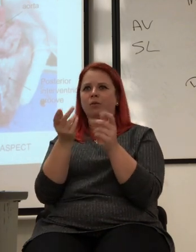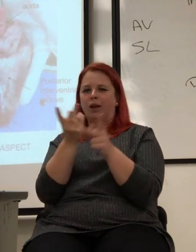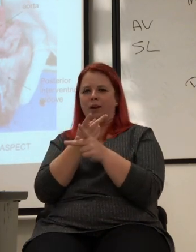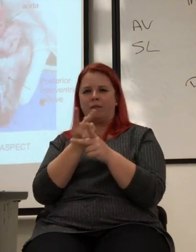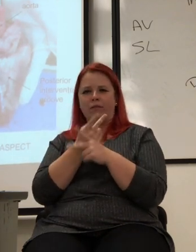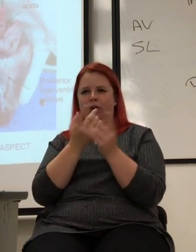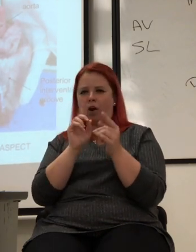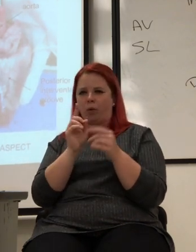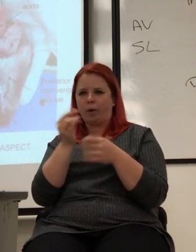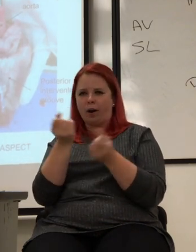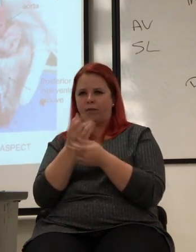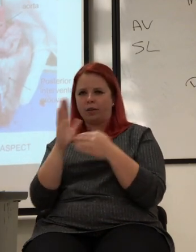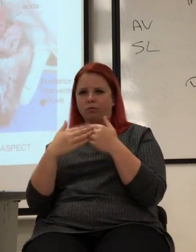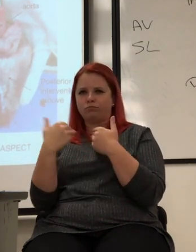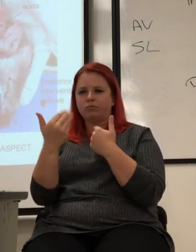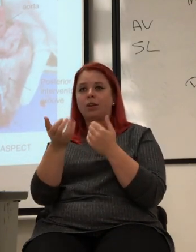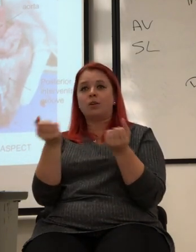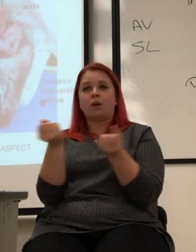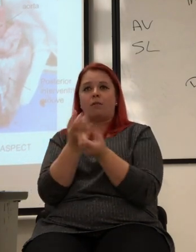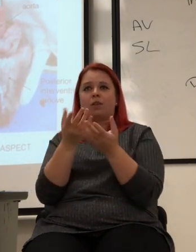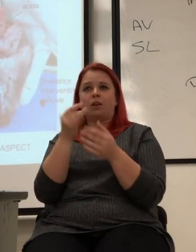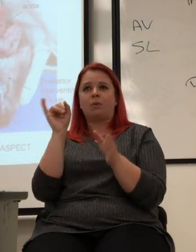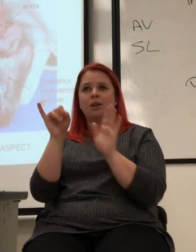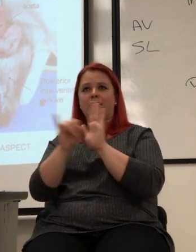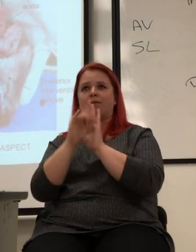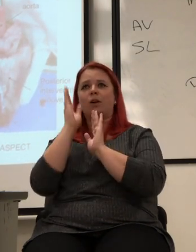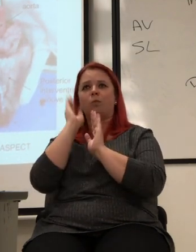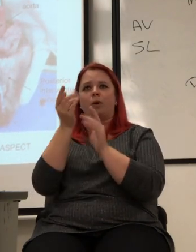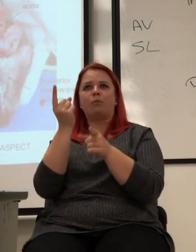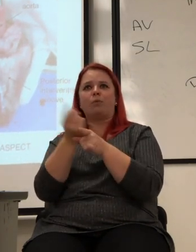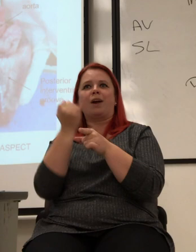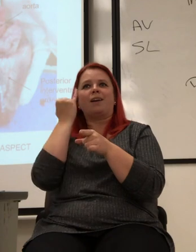aorta. Everything you identify will be correct.